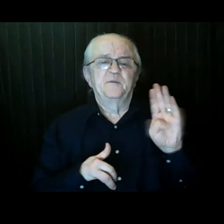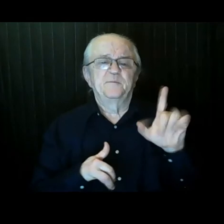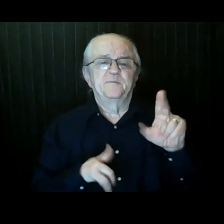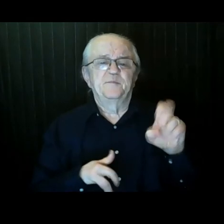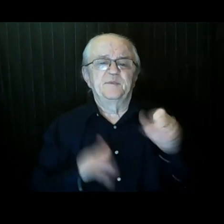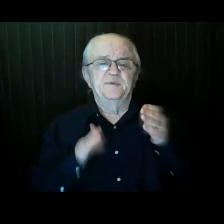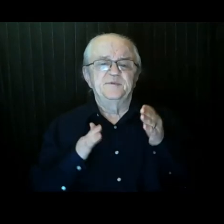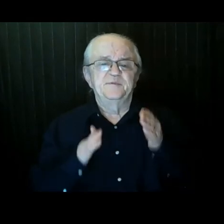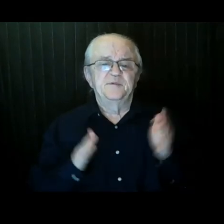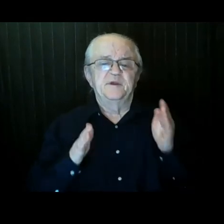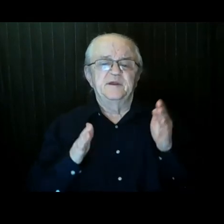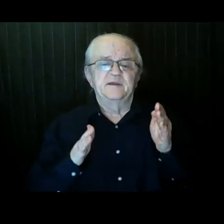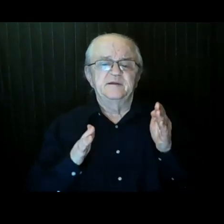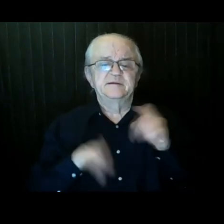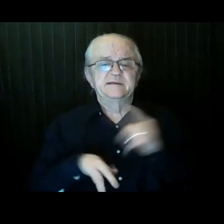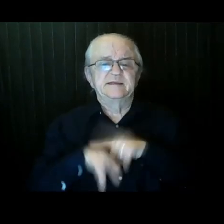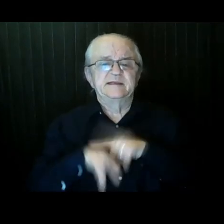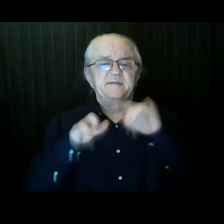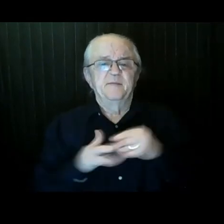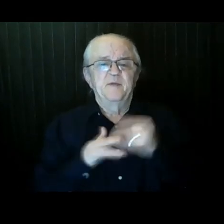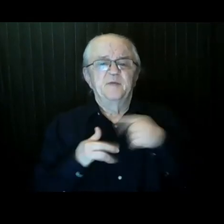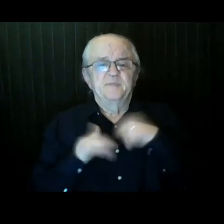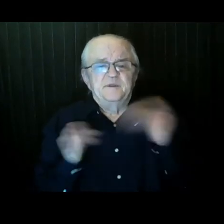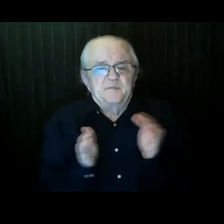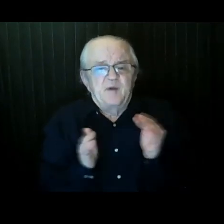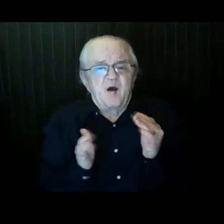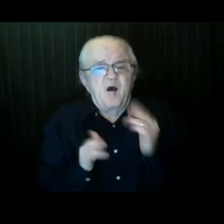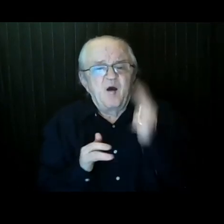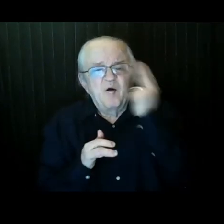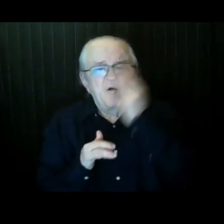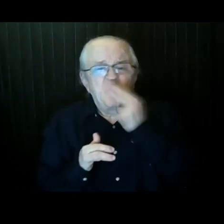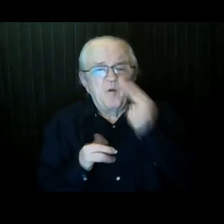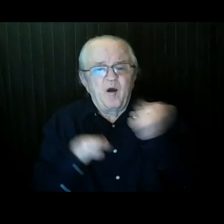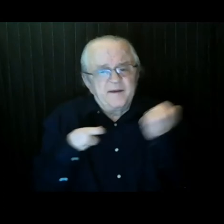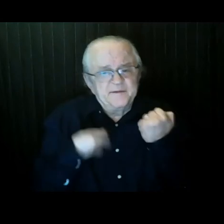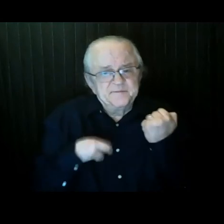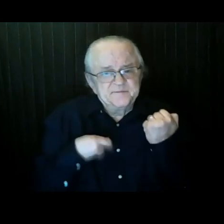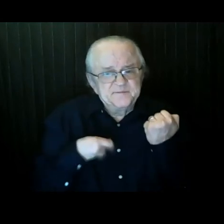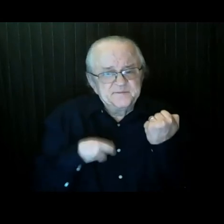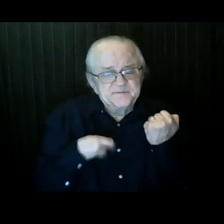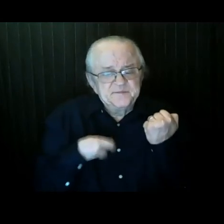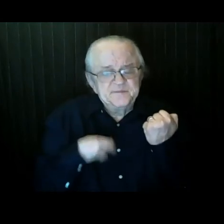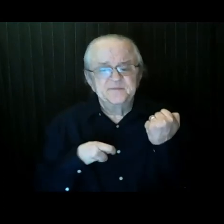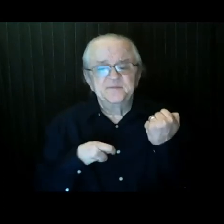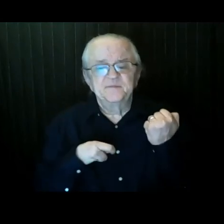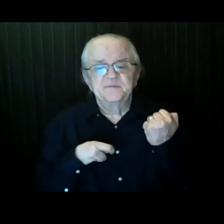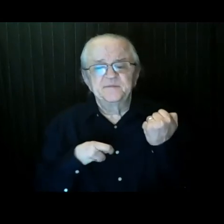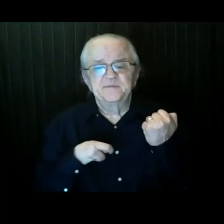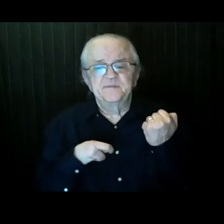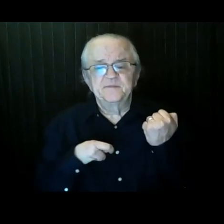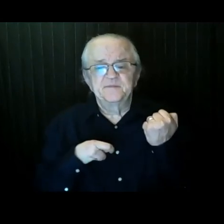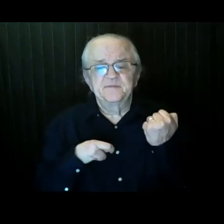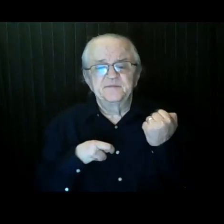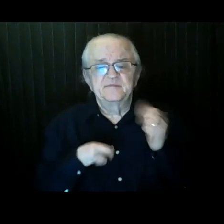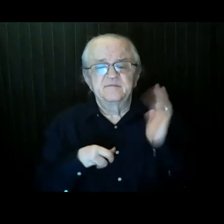But at the same time, he got me a ukulele. Long story with that, but that's for another time. But he used